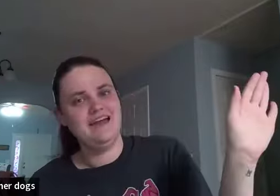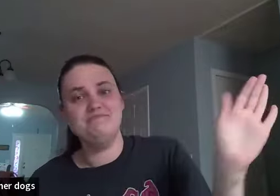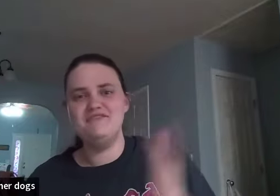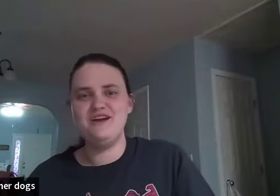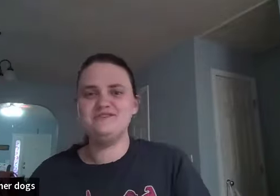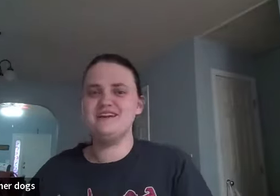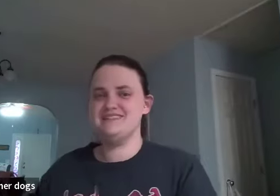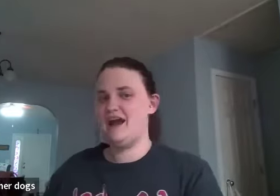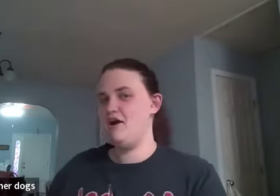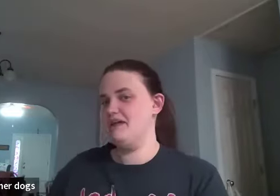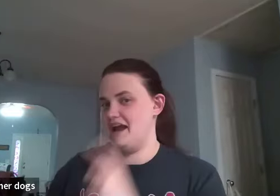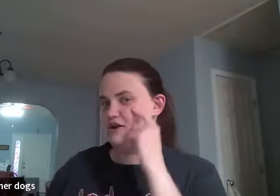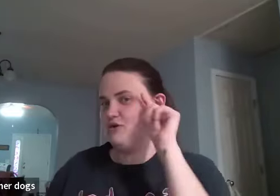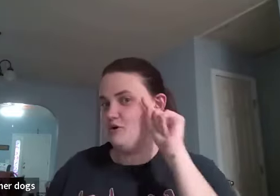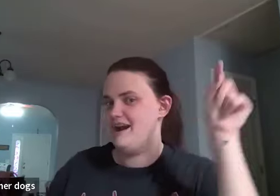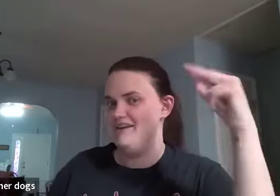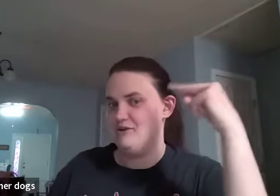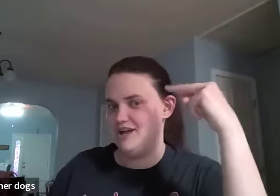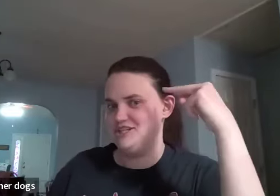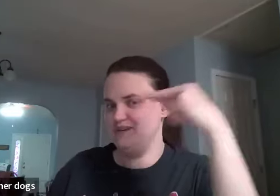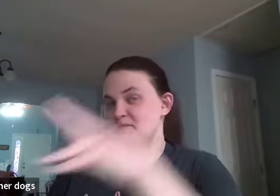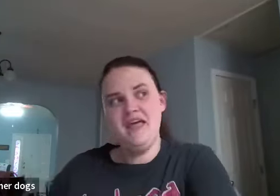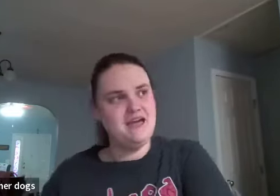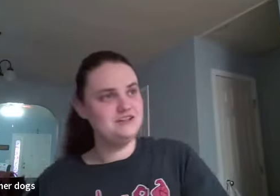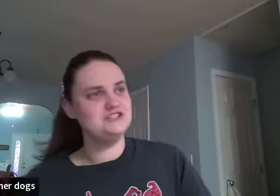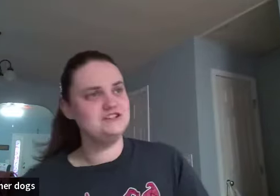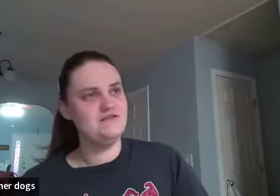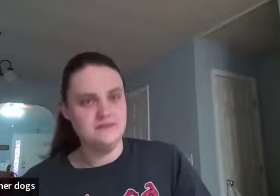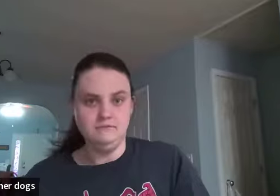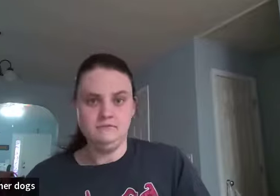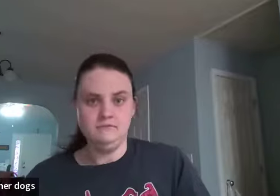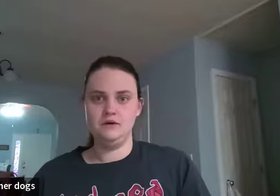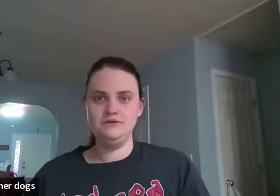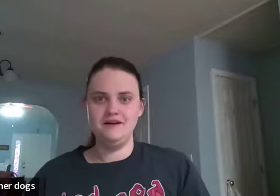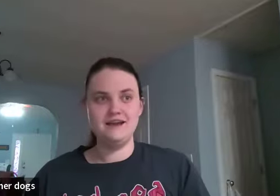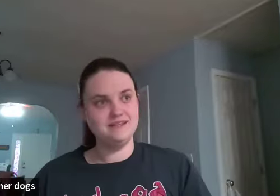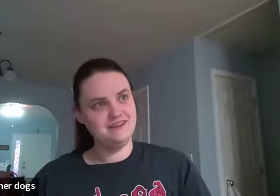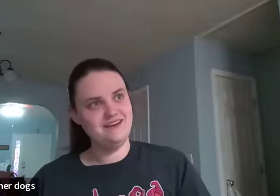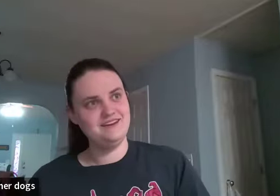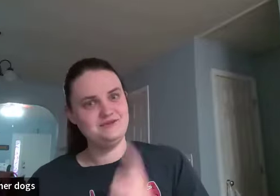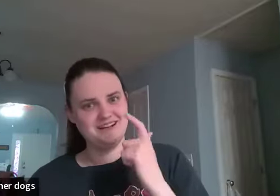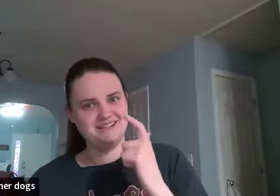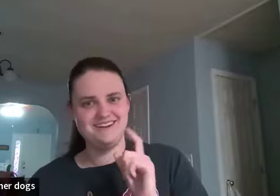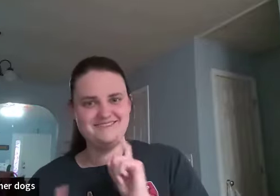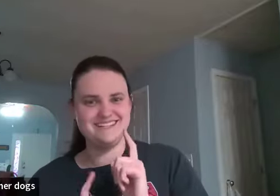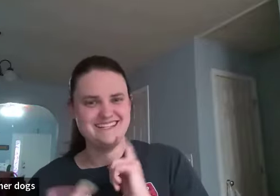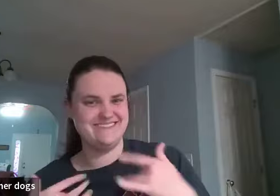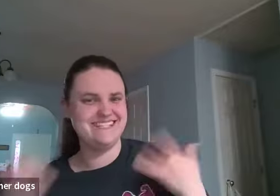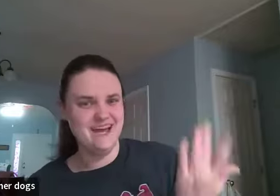And my favorite thing is like, I know in the corner of my eye, they're watching me. And I'll just look over and then, oh, hi. And I'm like, yeah, you watching our conversation? What's up?